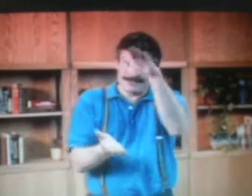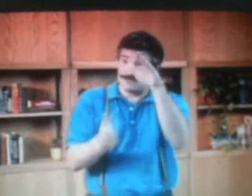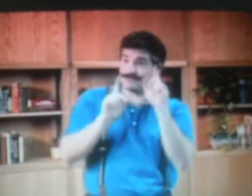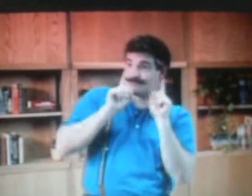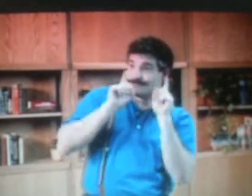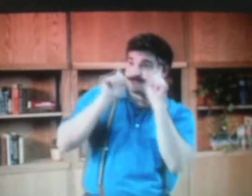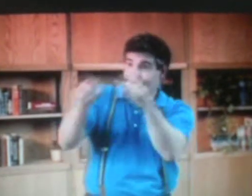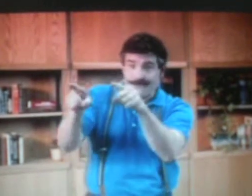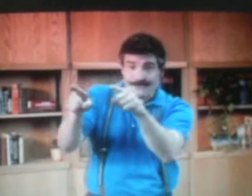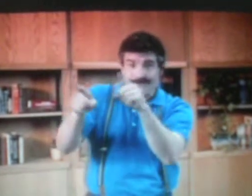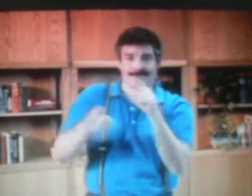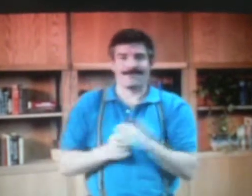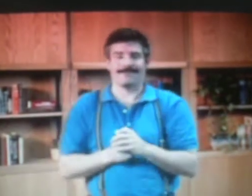And until I went to college,